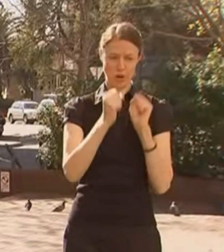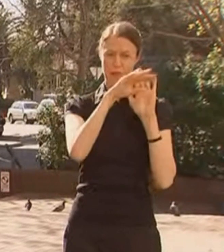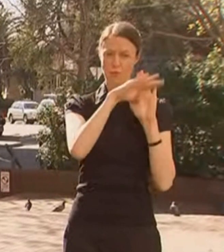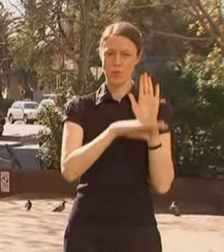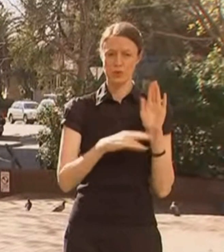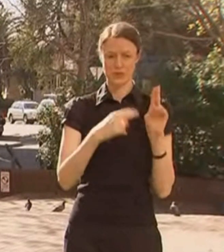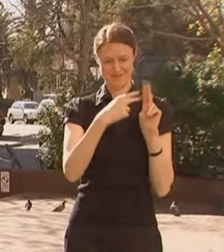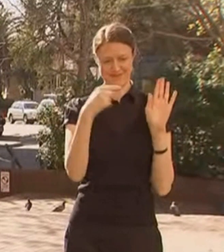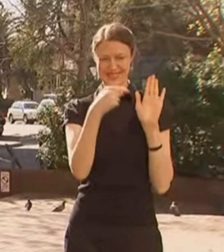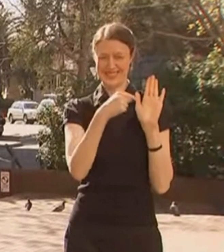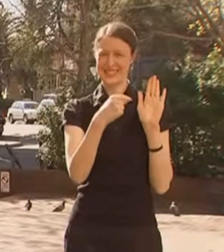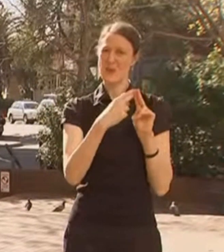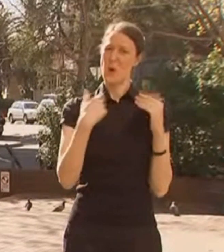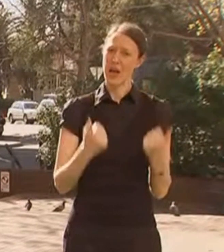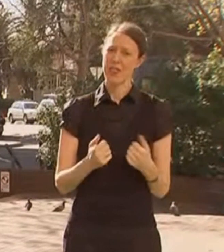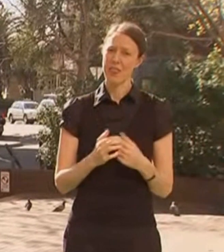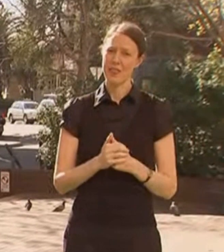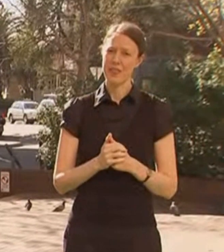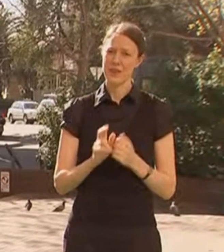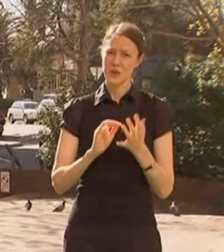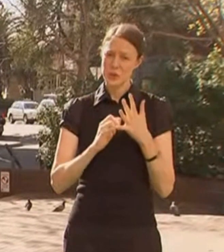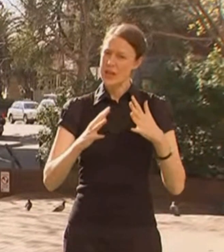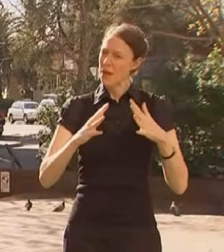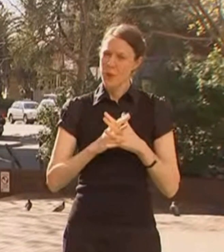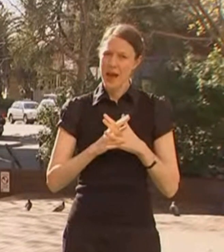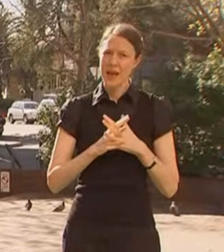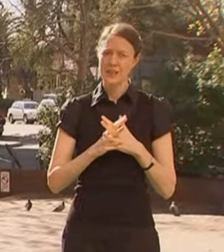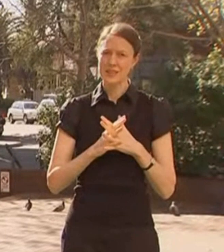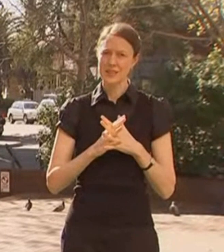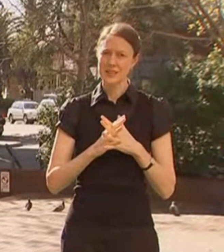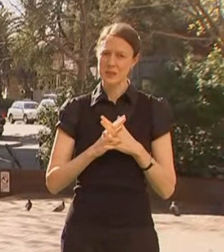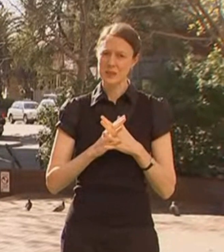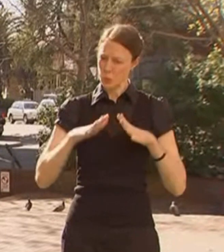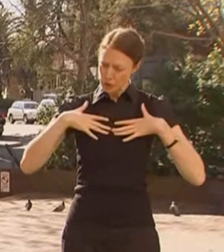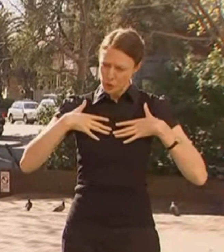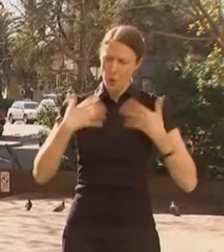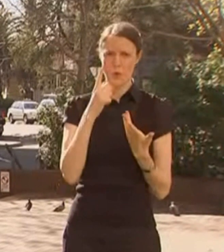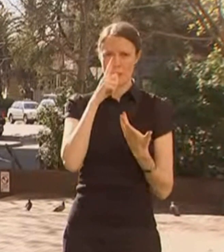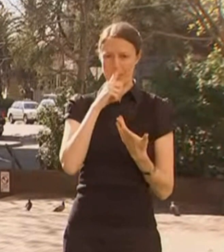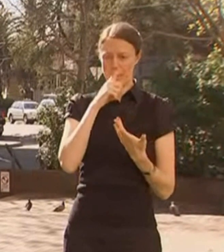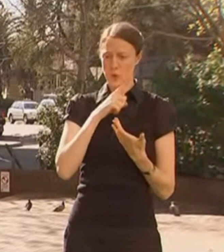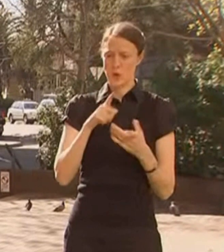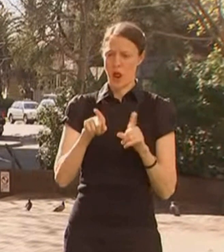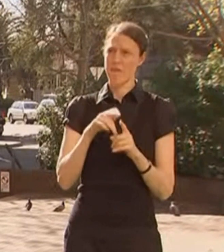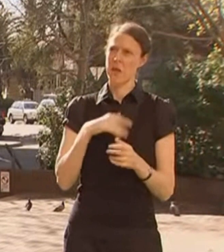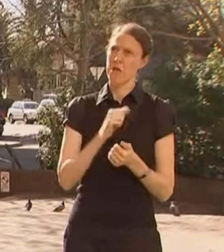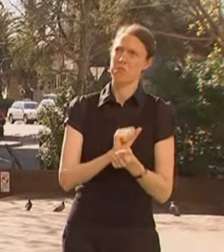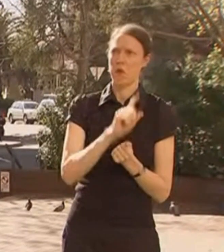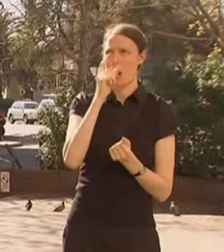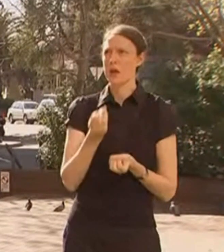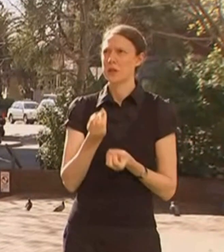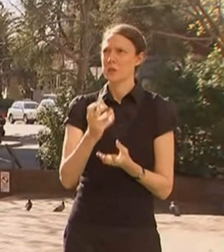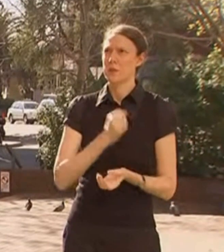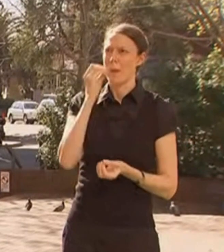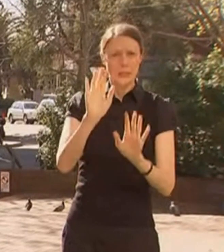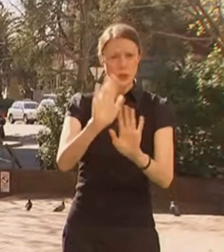not that. And I call on everybody who has registered to say they will turn up, not to turn up. We